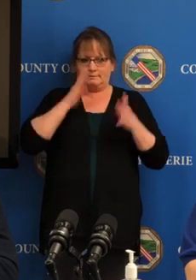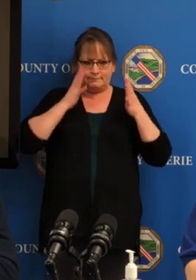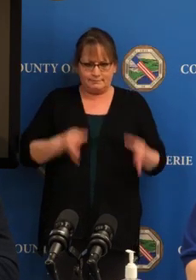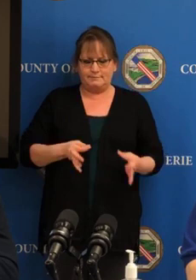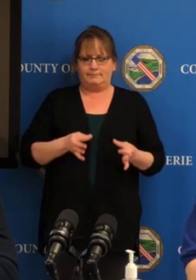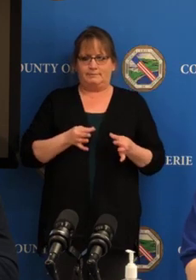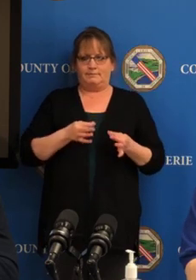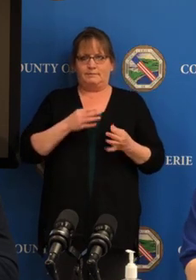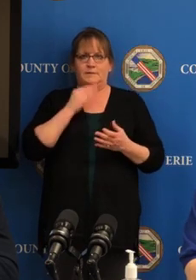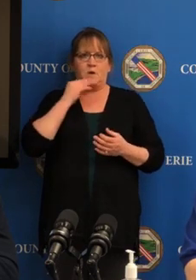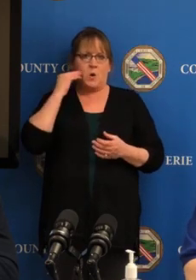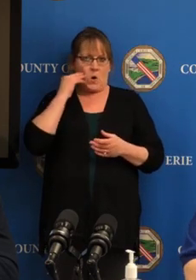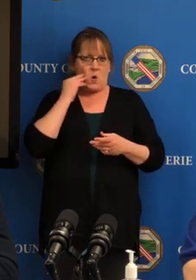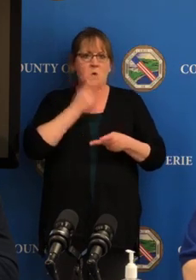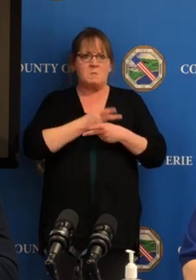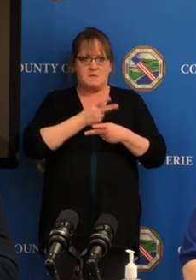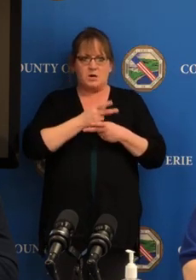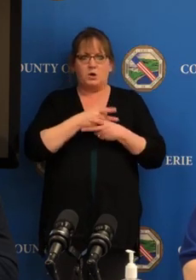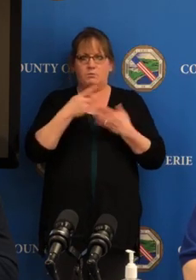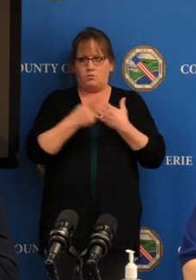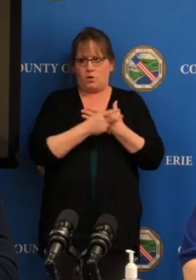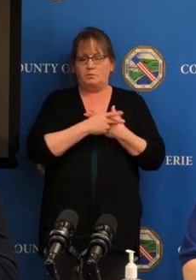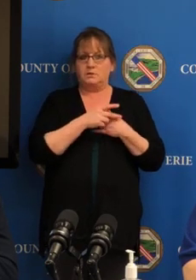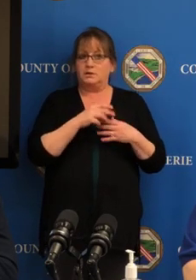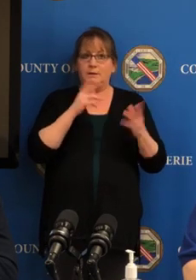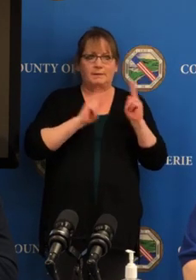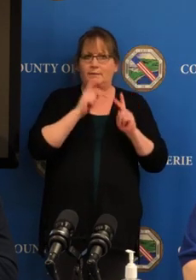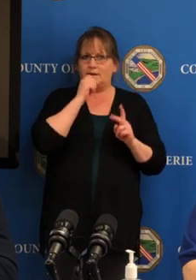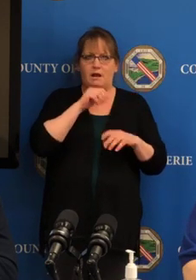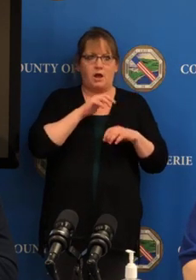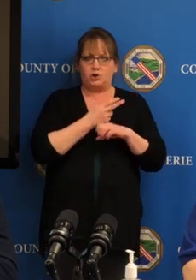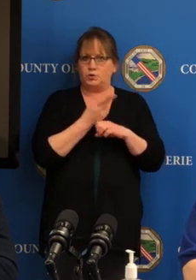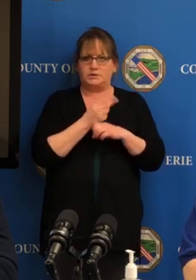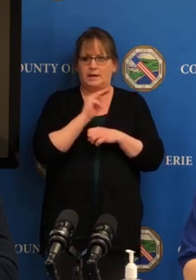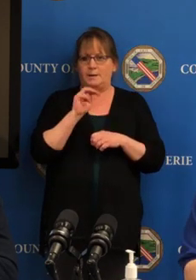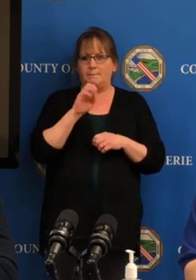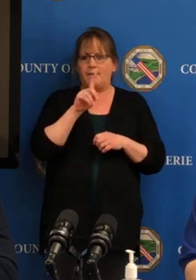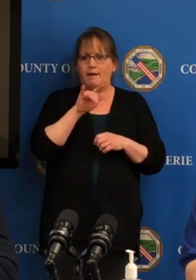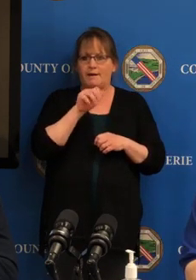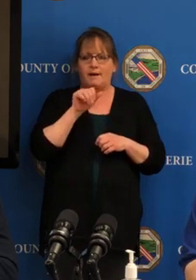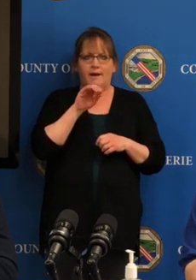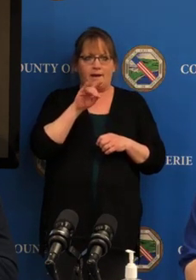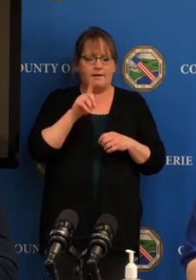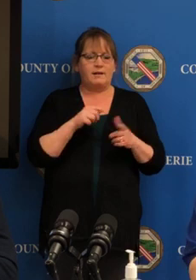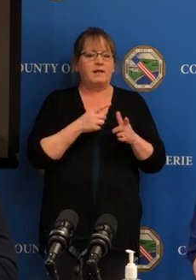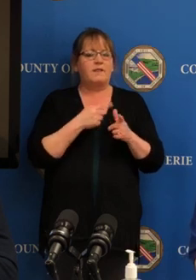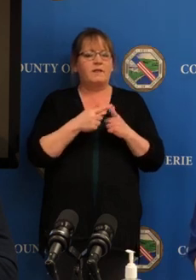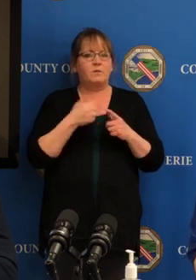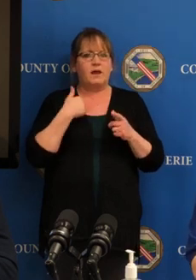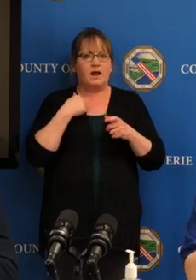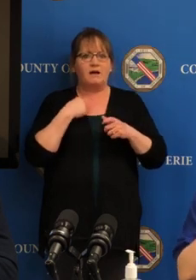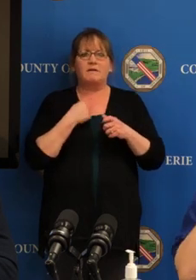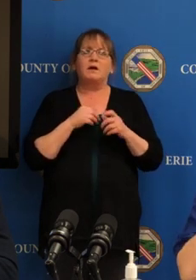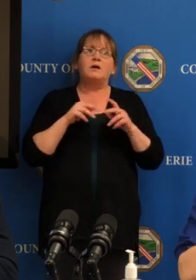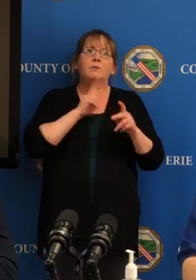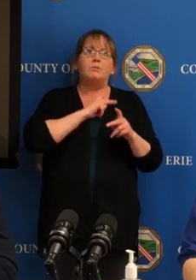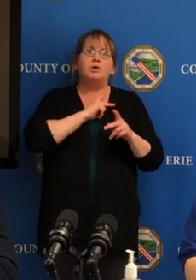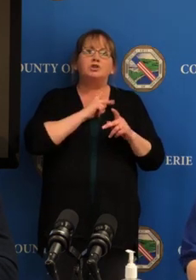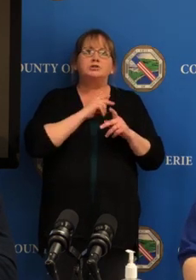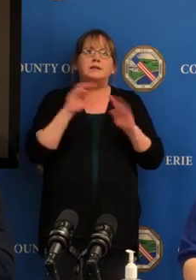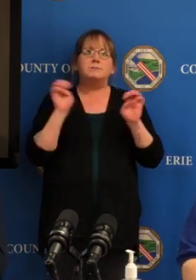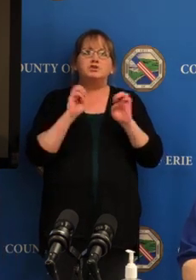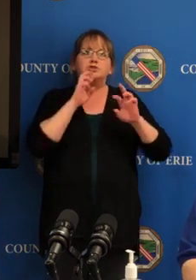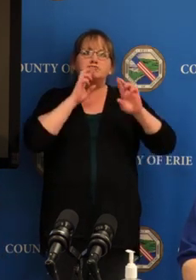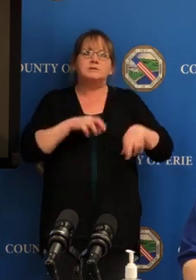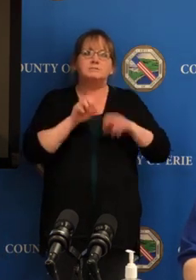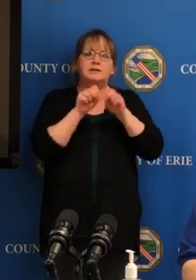Medicaid. We also have personal emergency response systems. This is like the one that goes on your wrist or around your neck. It's